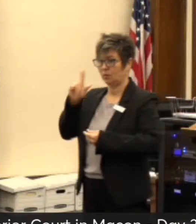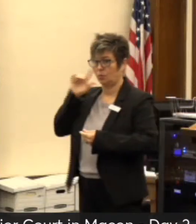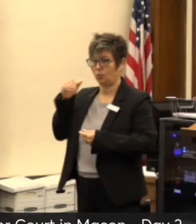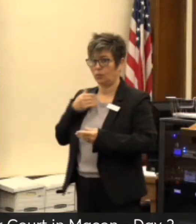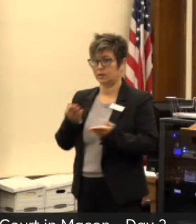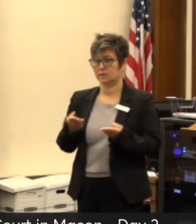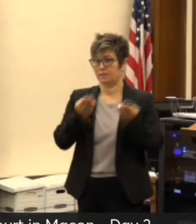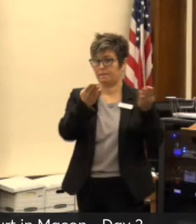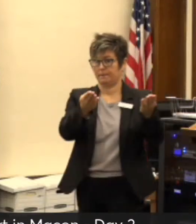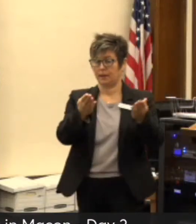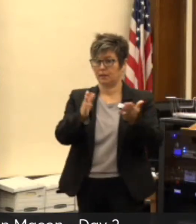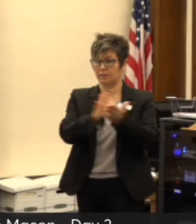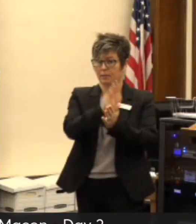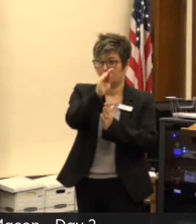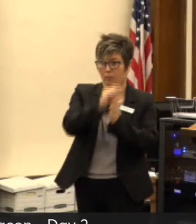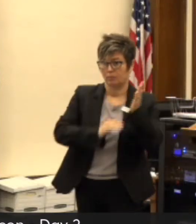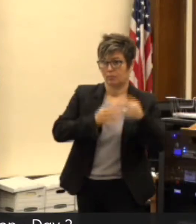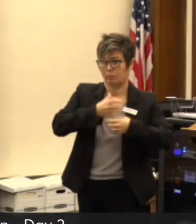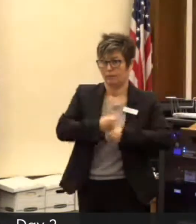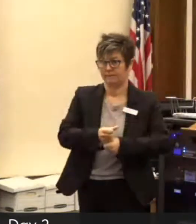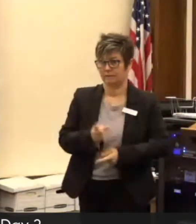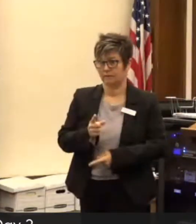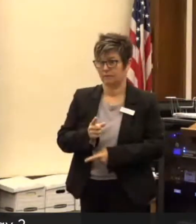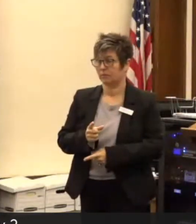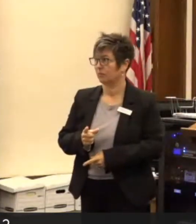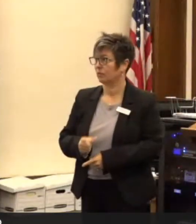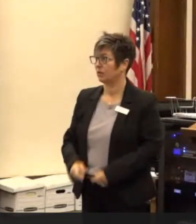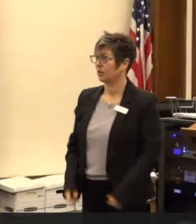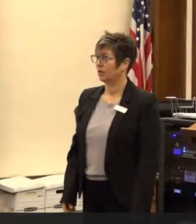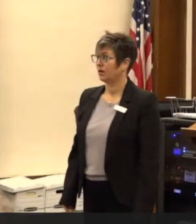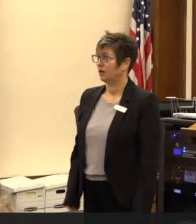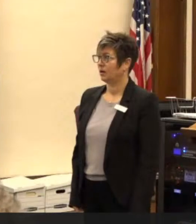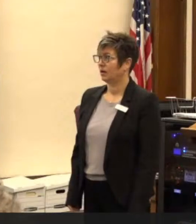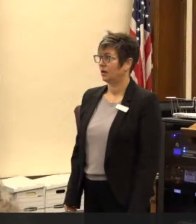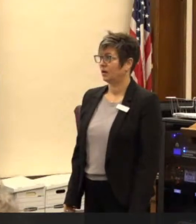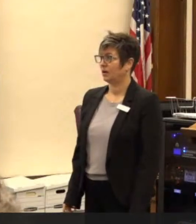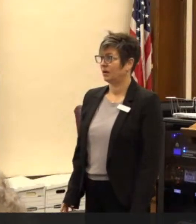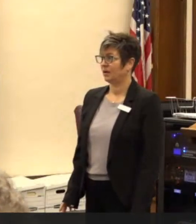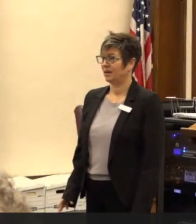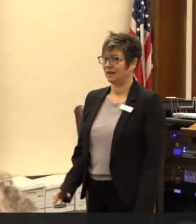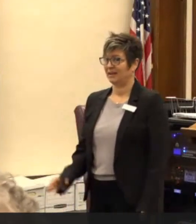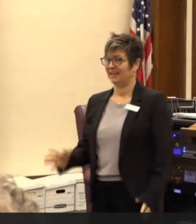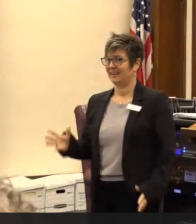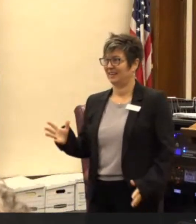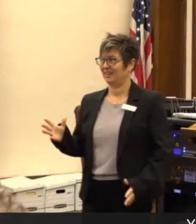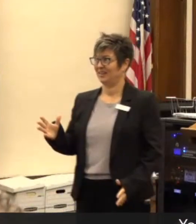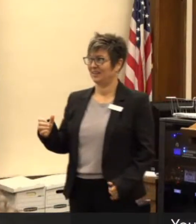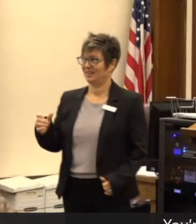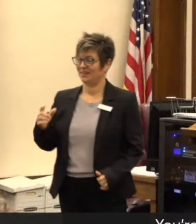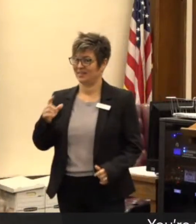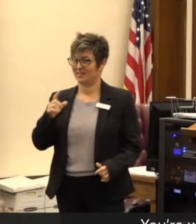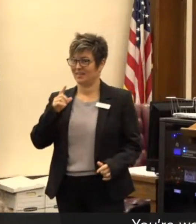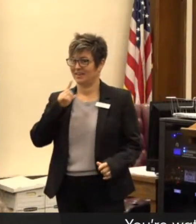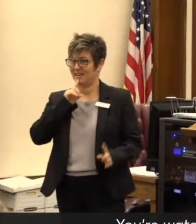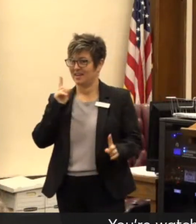Yes, Your Honor. Well, So to answer, I guess, the court's questions kind of in